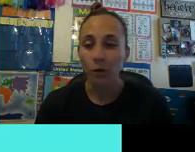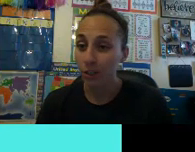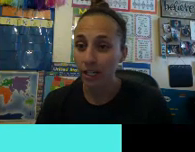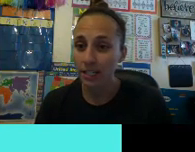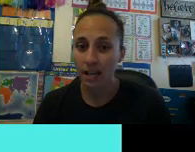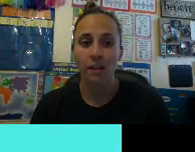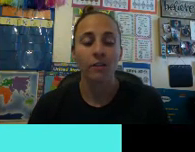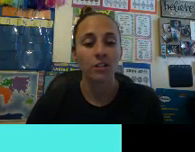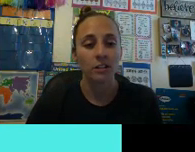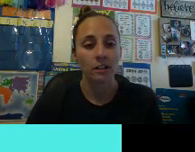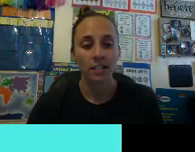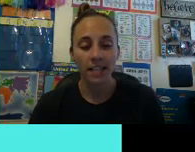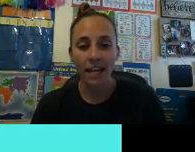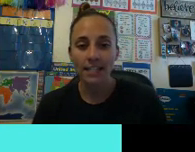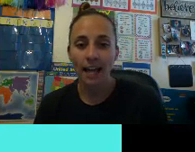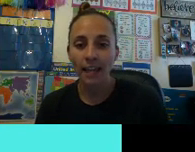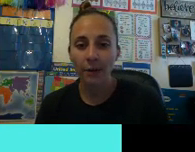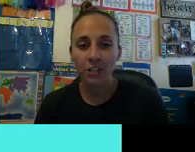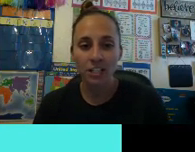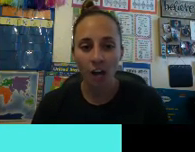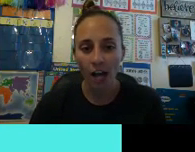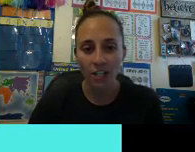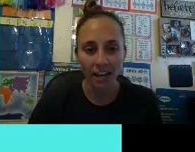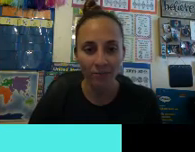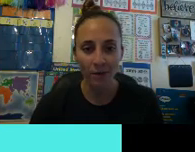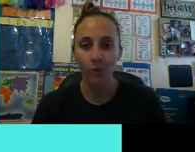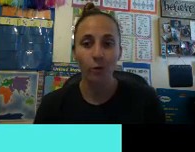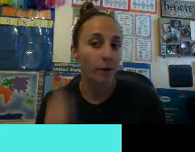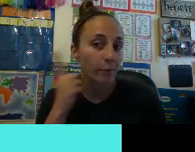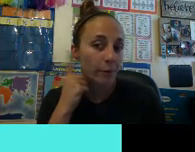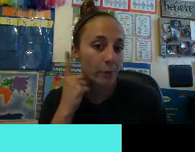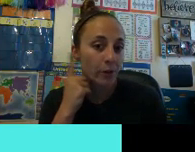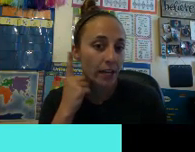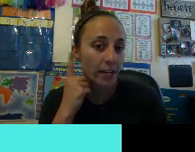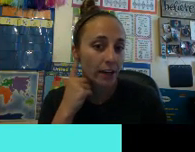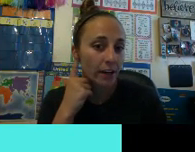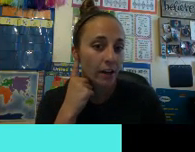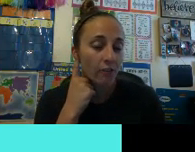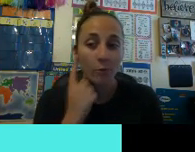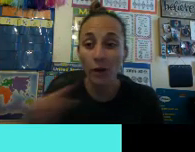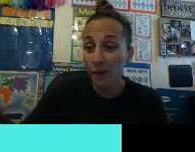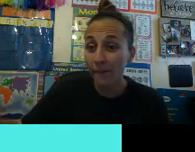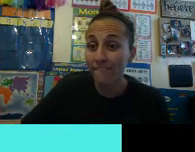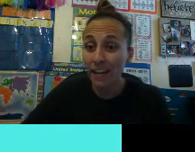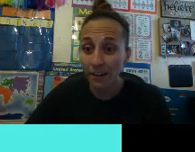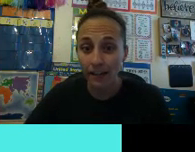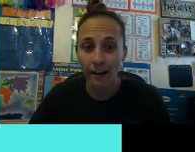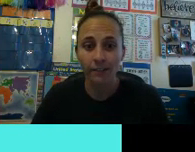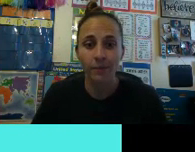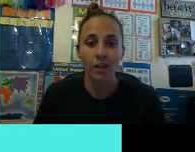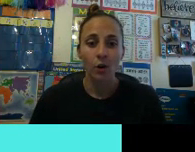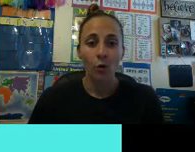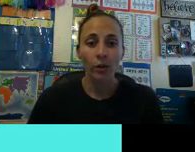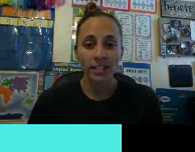So, learning sign language. Today, sign language is taught to deaf people. Remember, people who can't hear, from when they were very